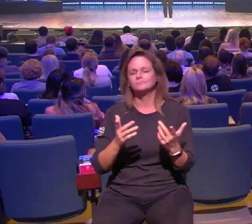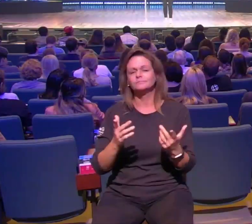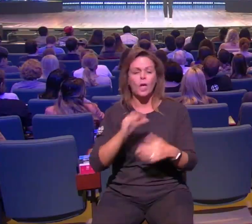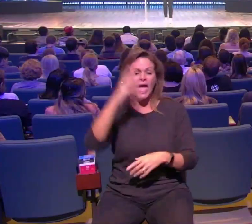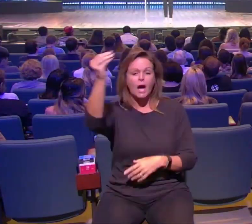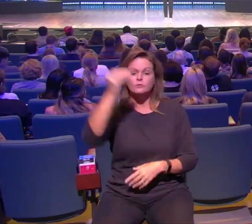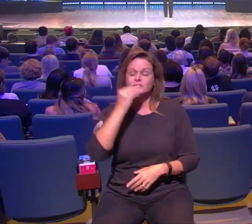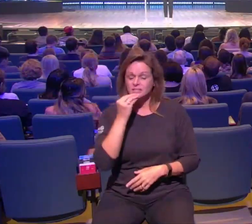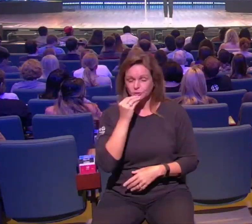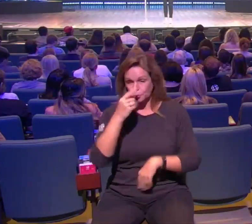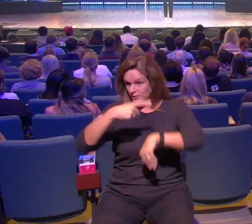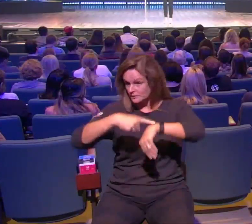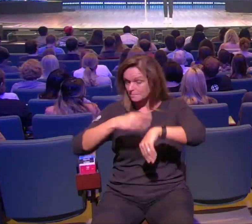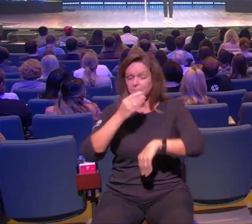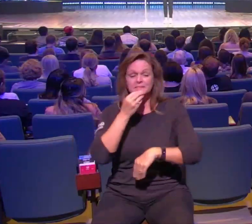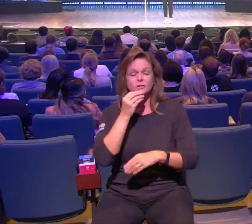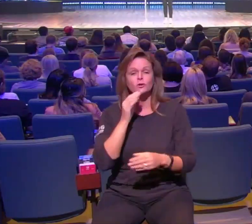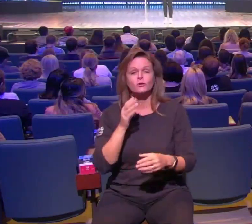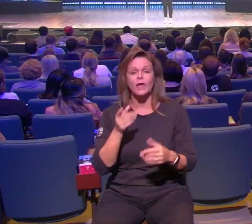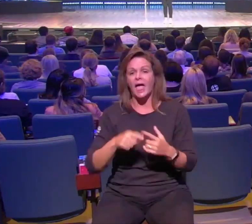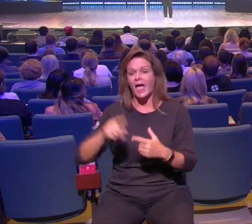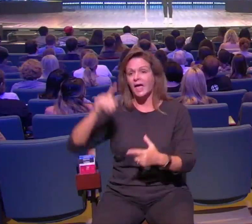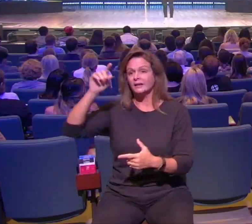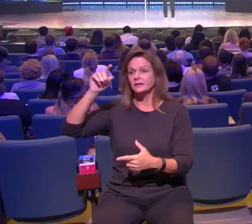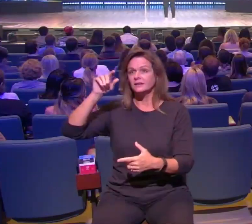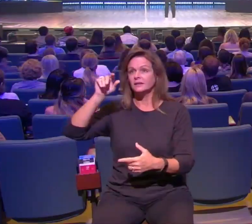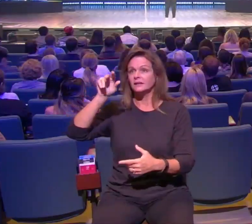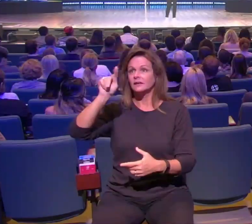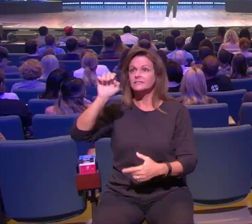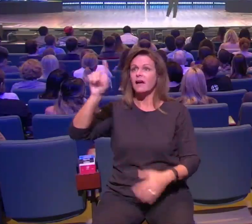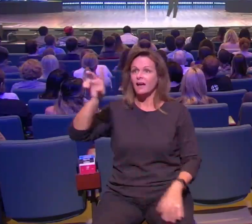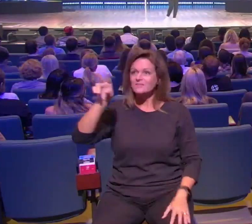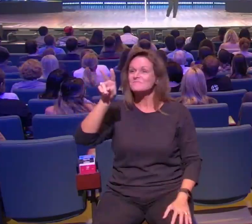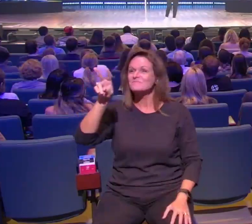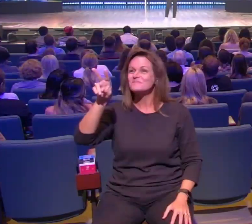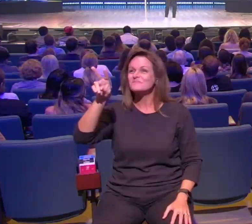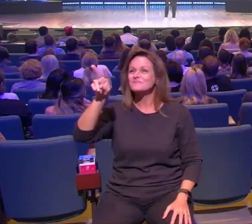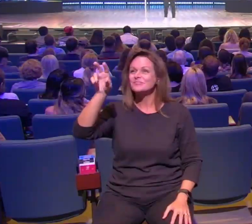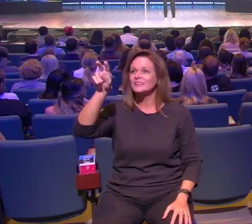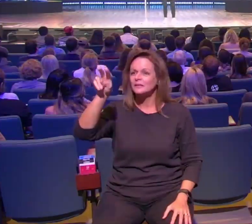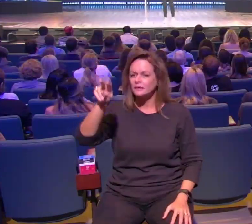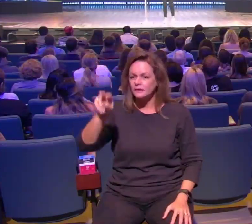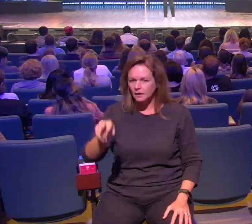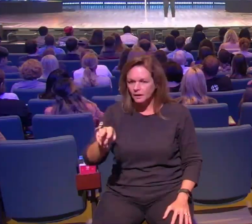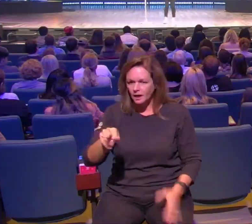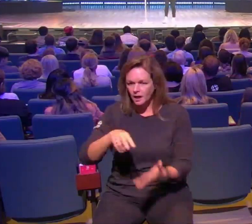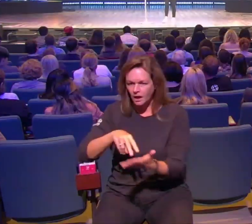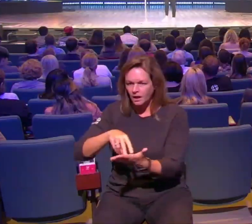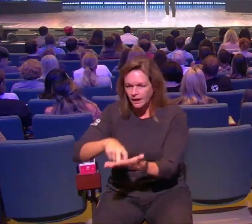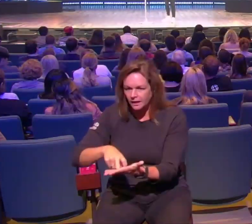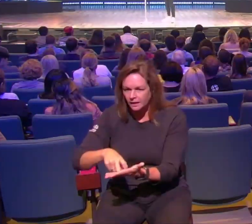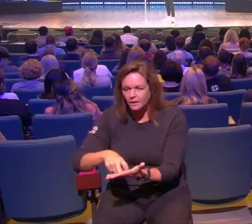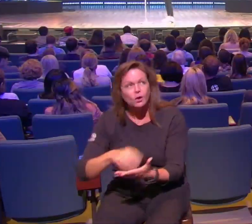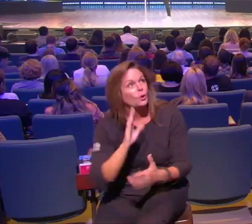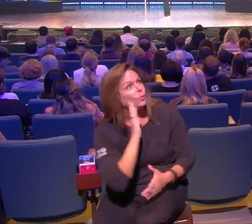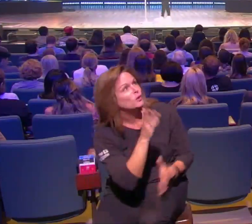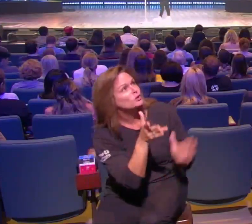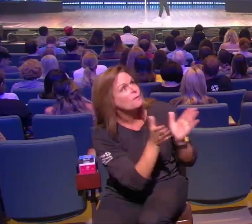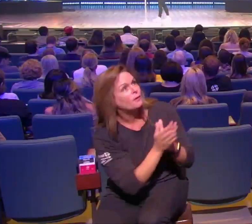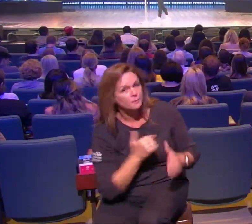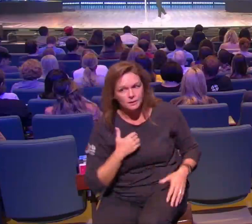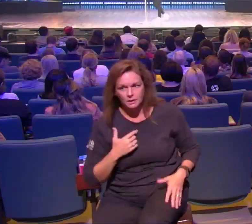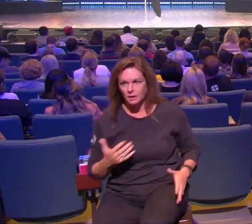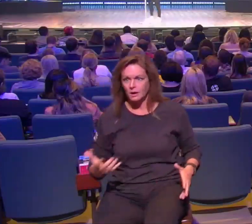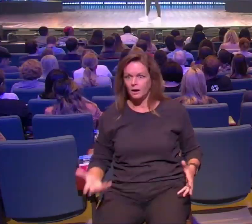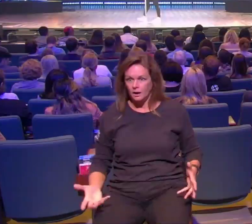to marry him. It was amazing, and he talked about getting fuzzy around the edges, but I just want to give you a little bit of the backstory of